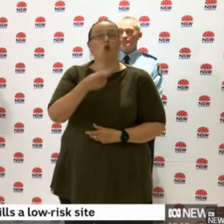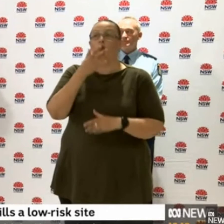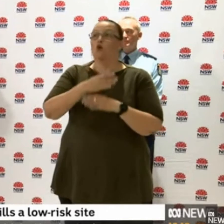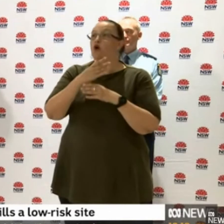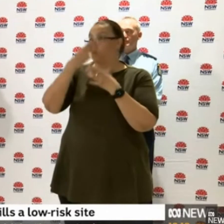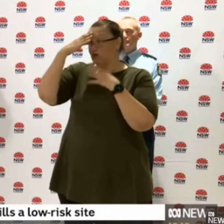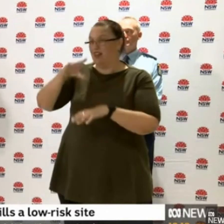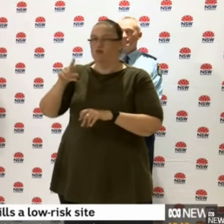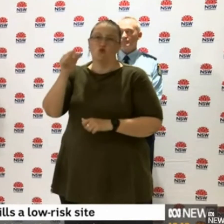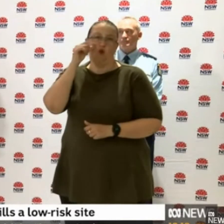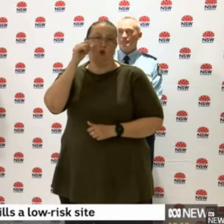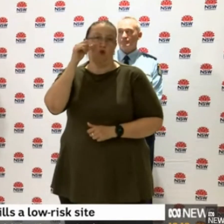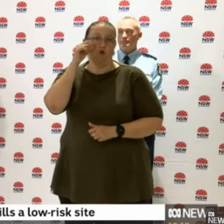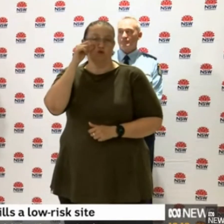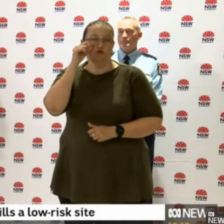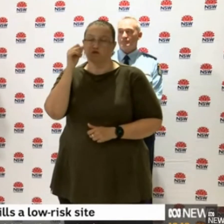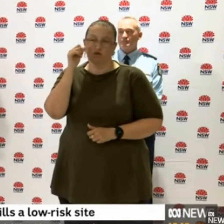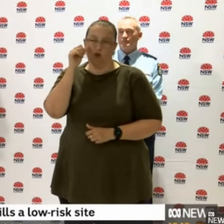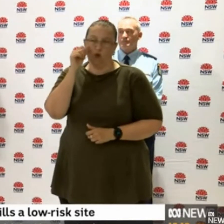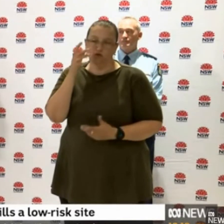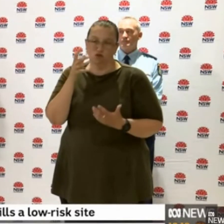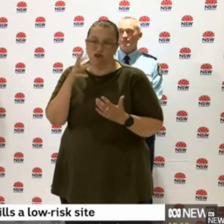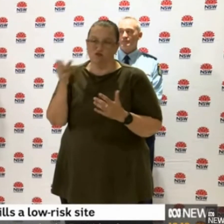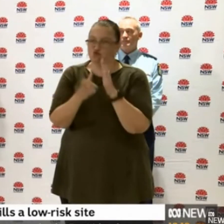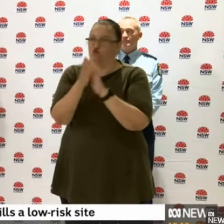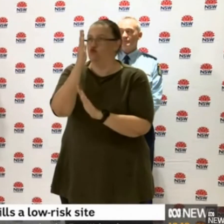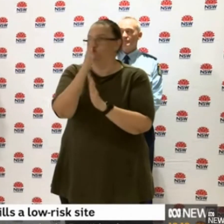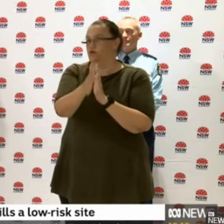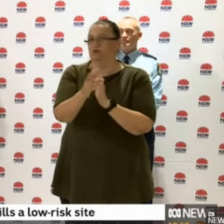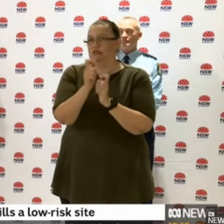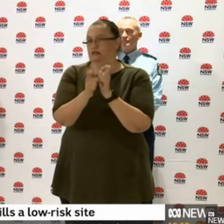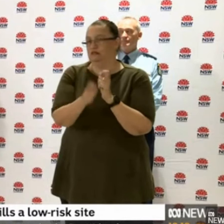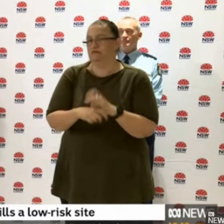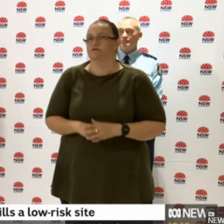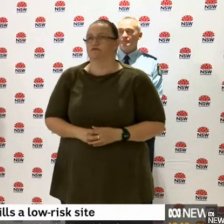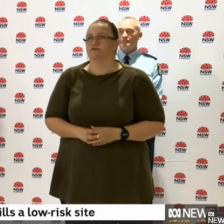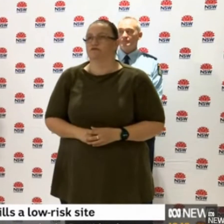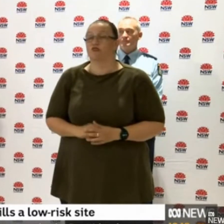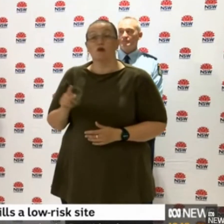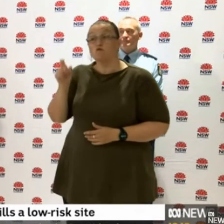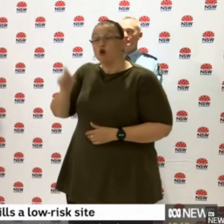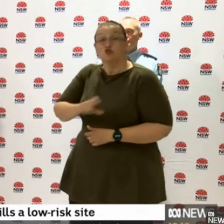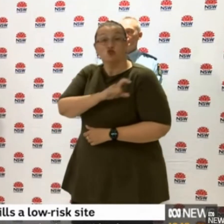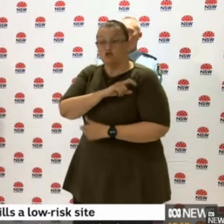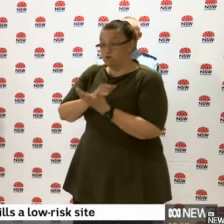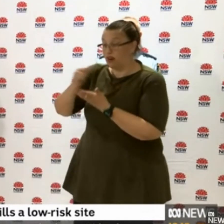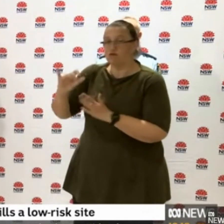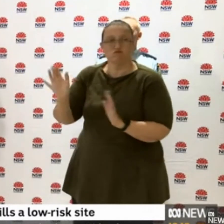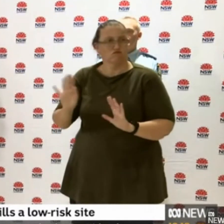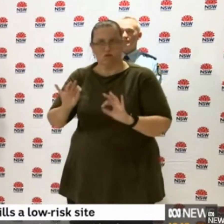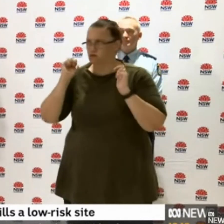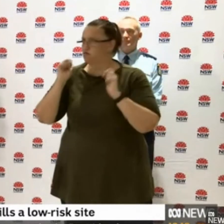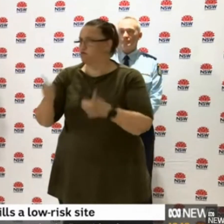important. And just can I stress again, this individual did the right thing, participated in the screening program, and has been